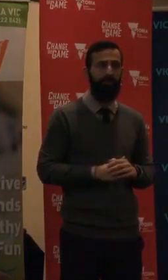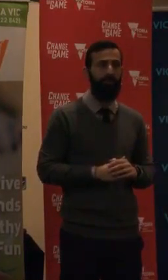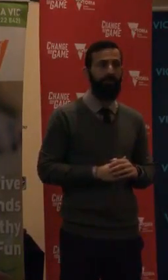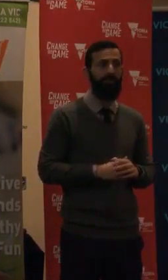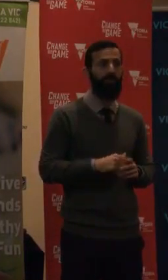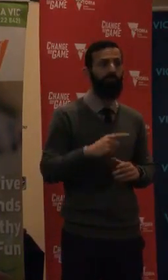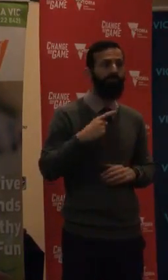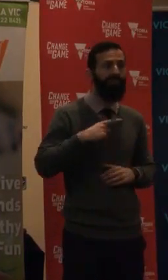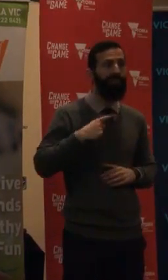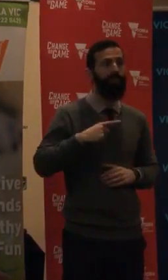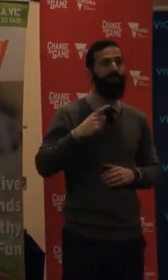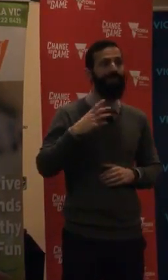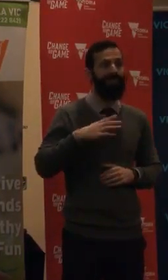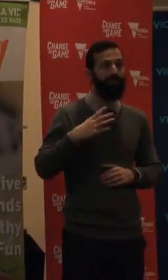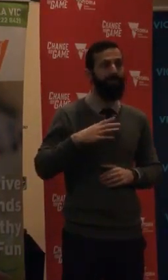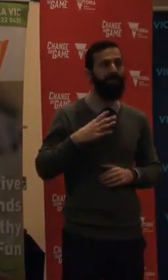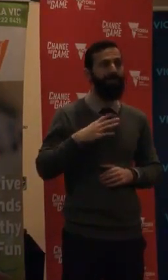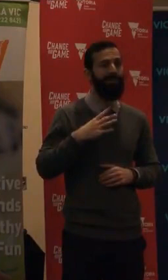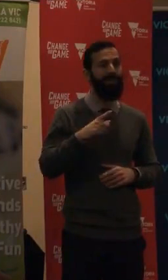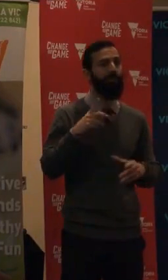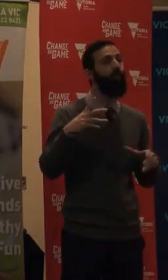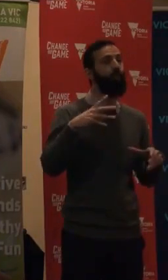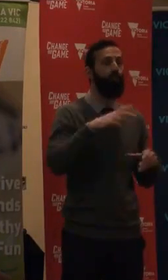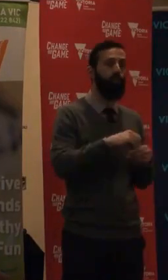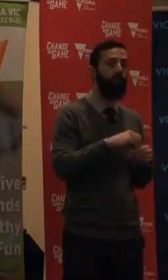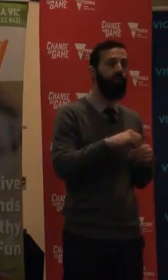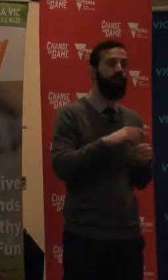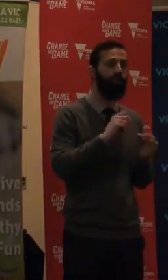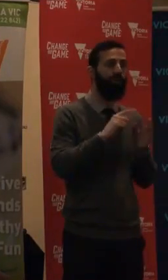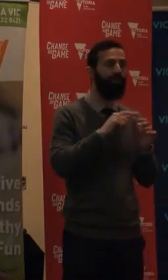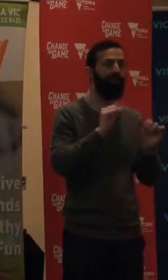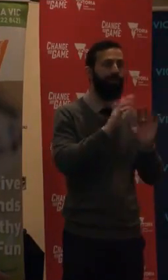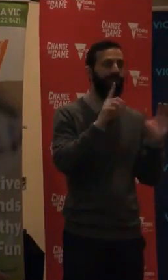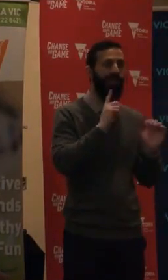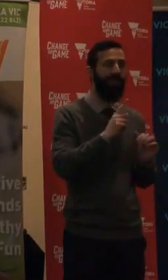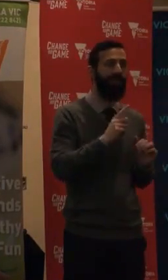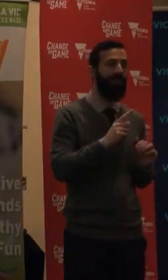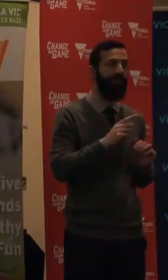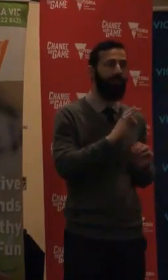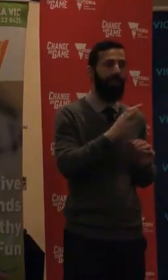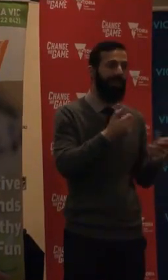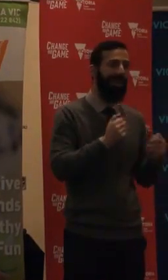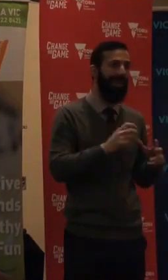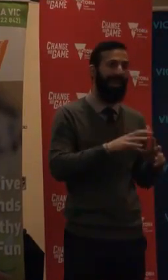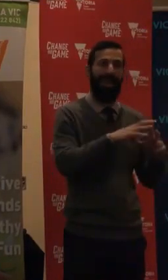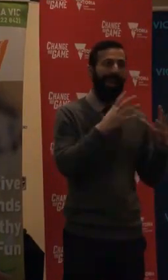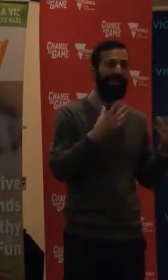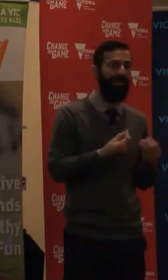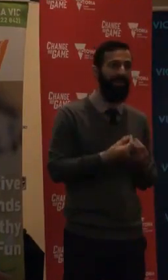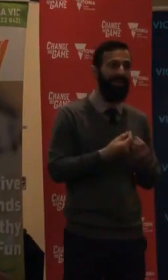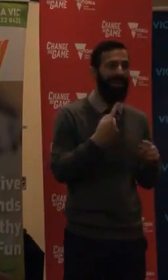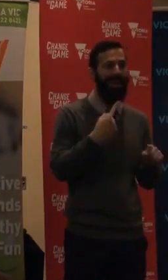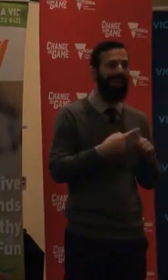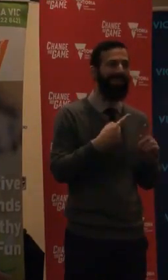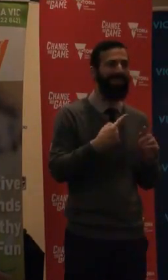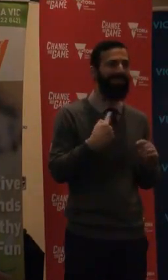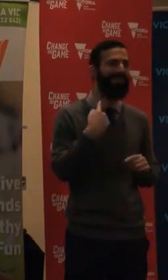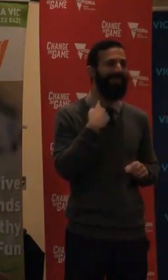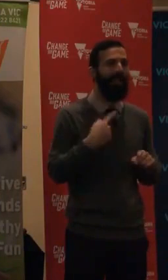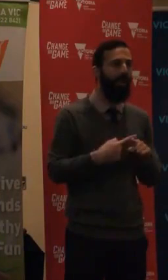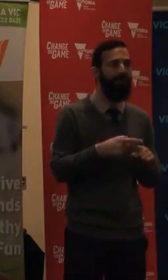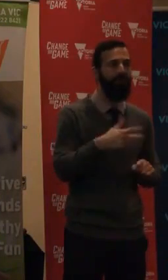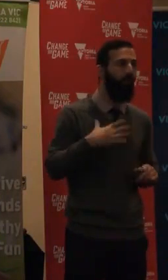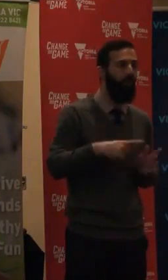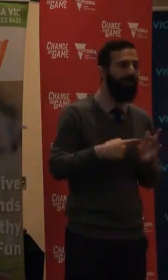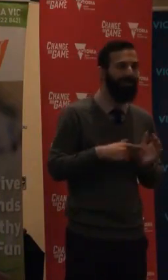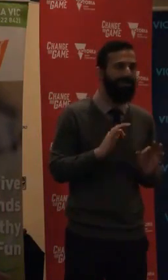necessary has been included in the scheme in order to be quite transparent in saying you don't get everything and a set of steak knives just because you want it.